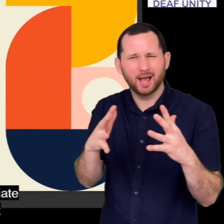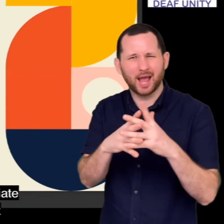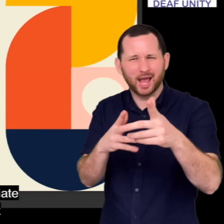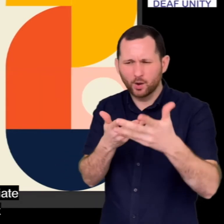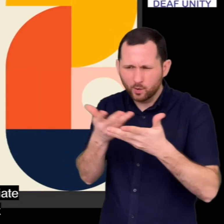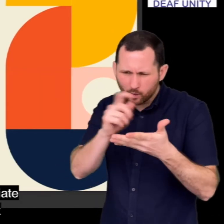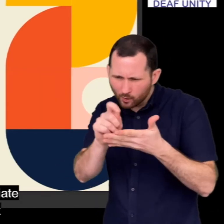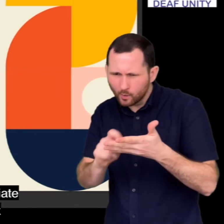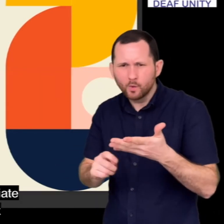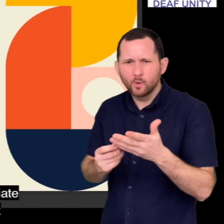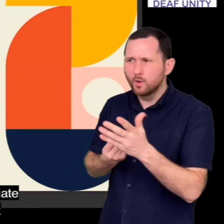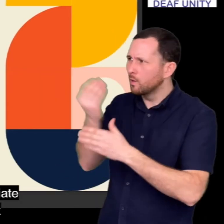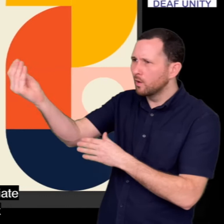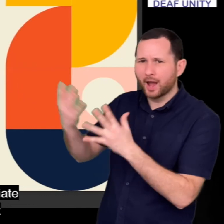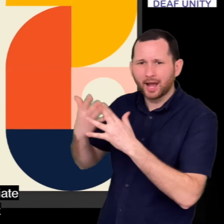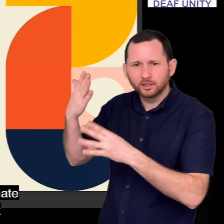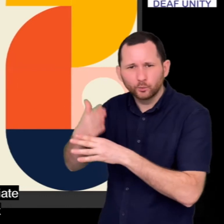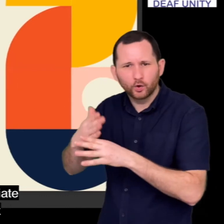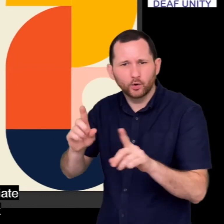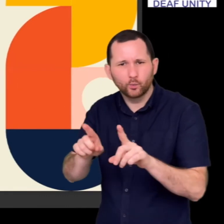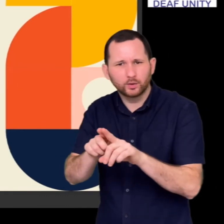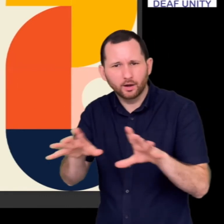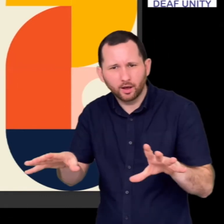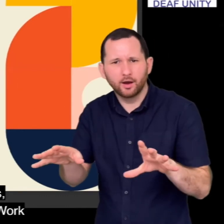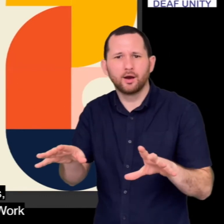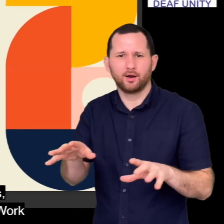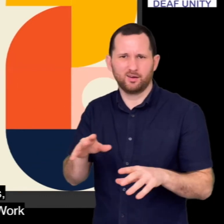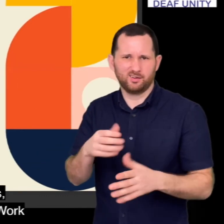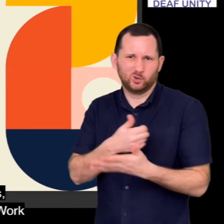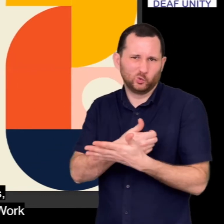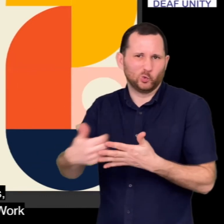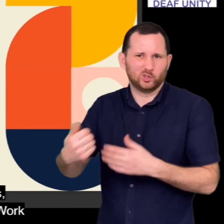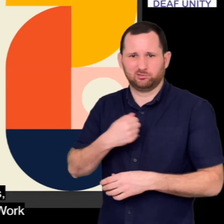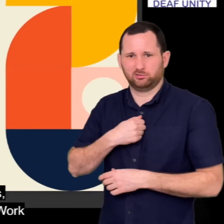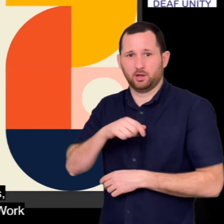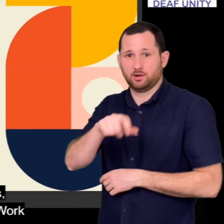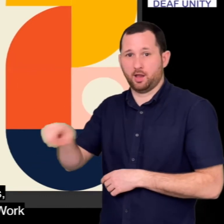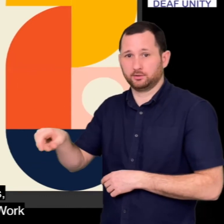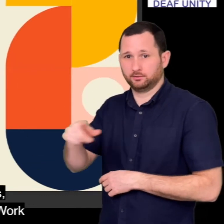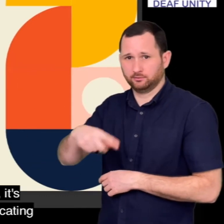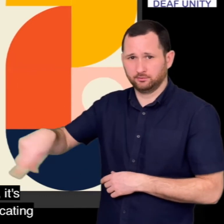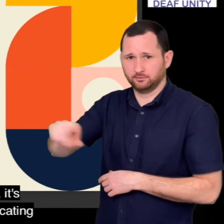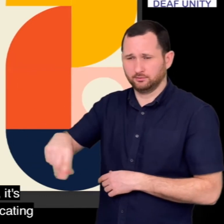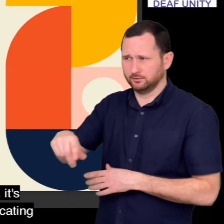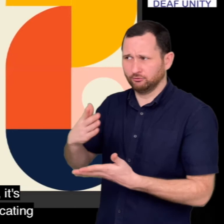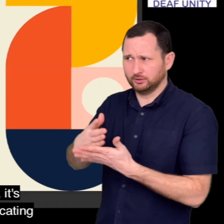help negotiate with Access to Work, usually for our clients, we deal with Access to Work